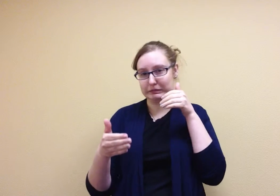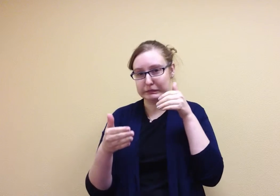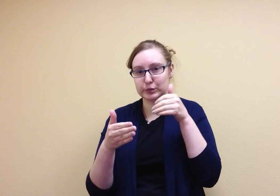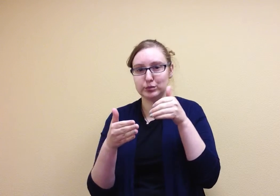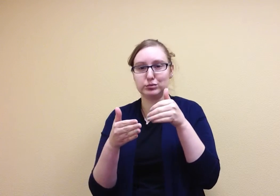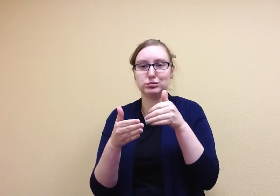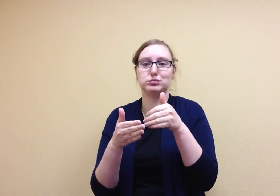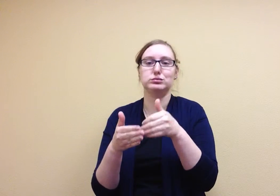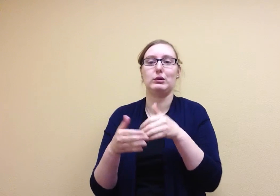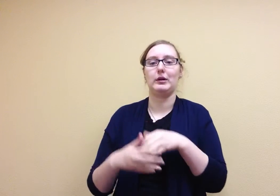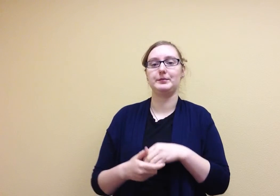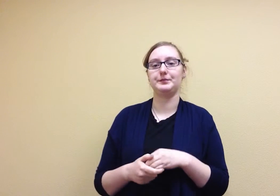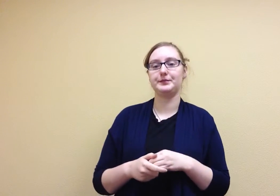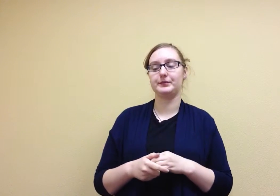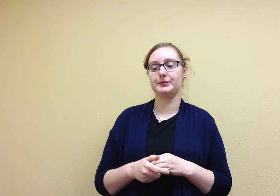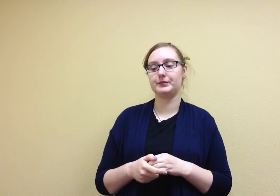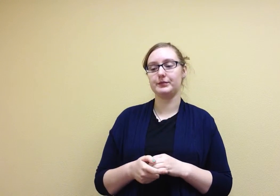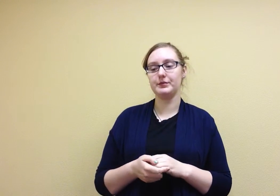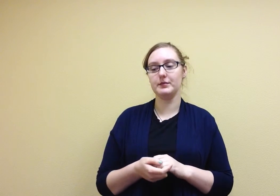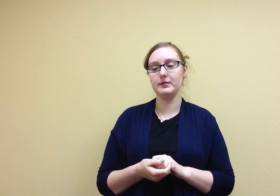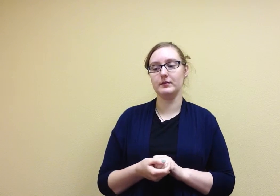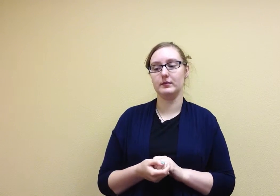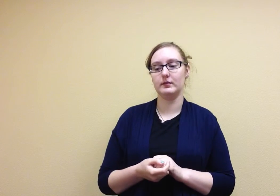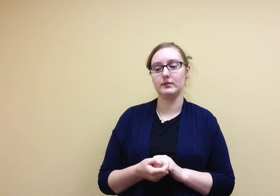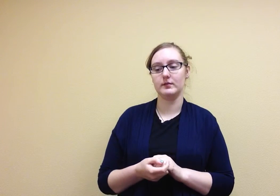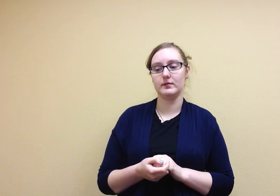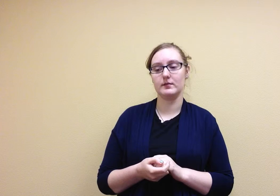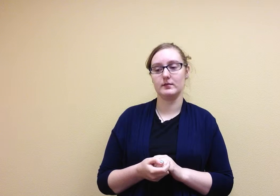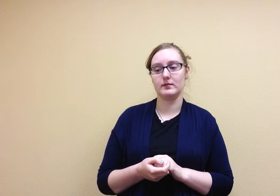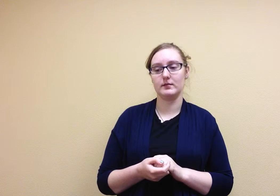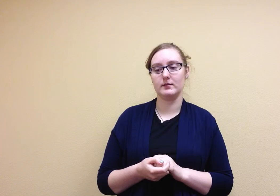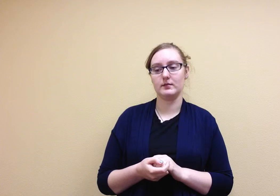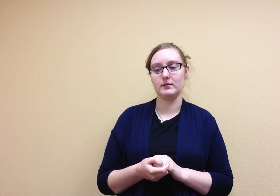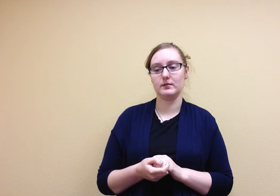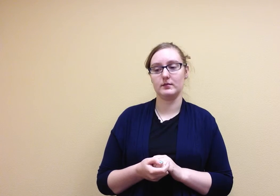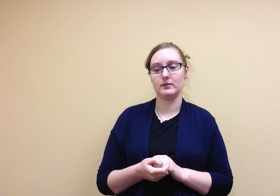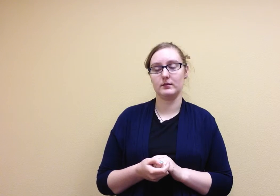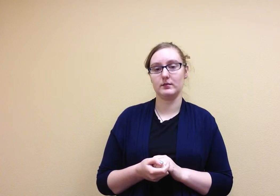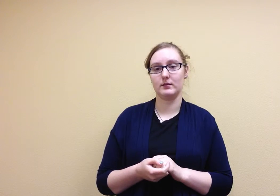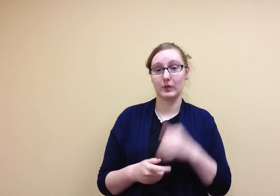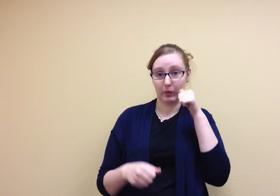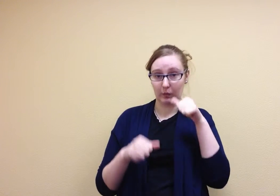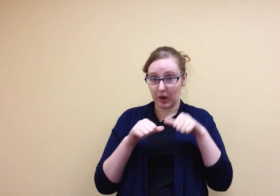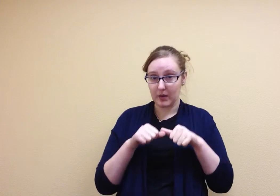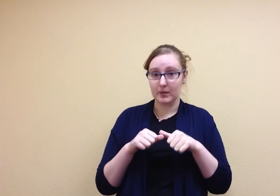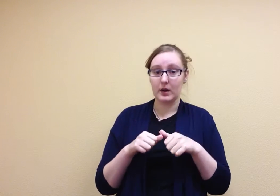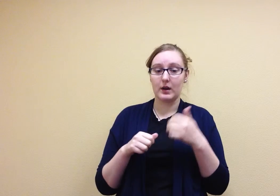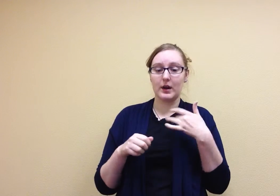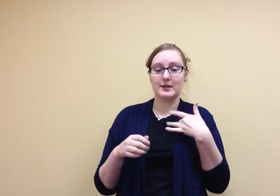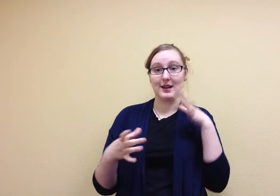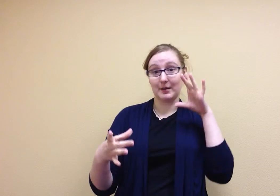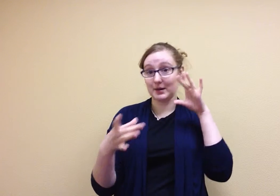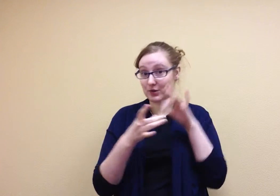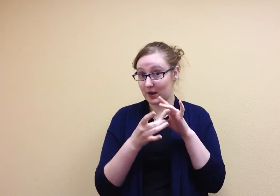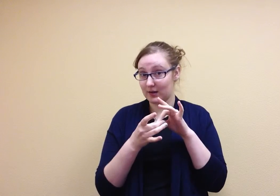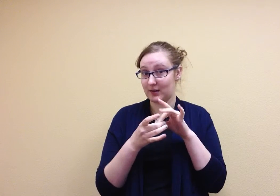close. So we've got our, remember it's going to be attracted, isn't it?